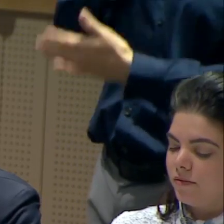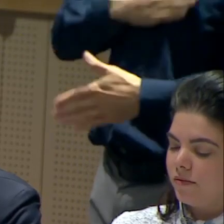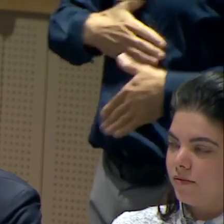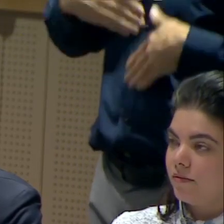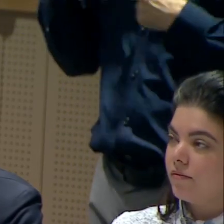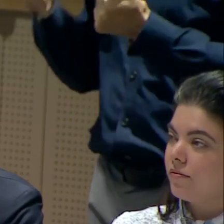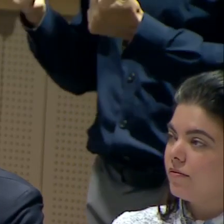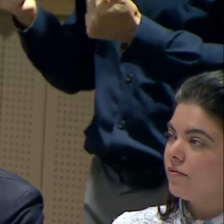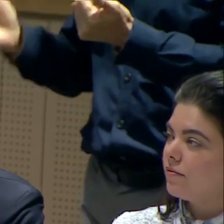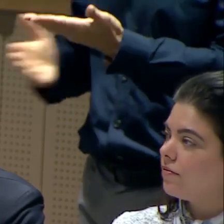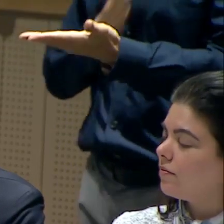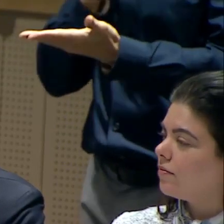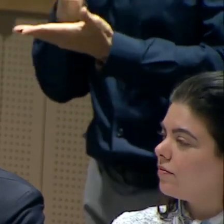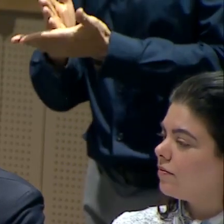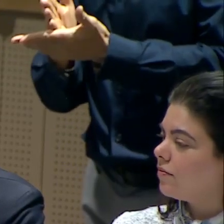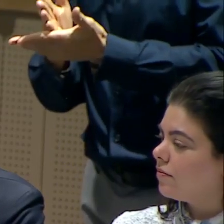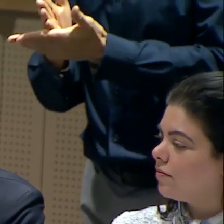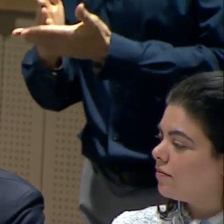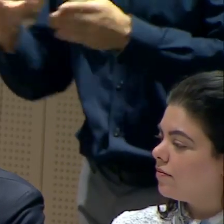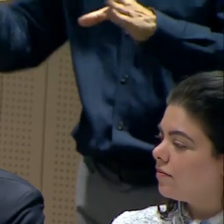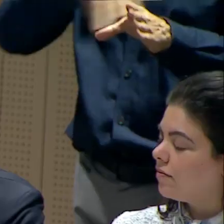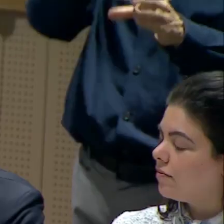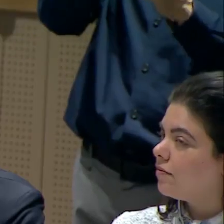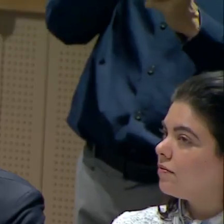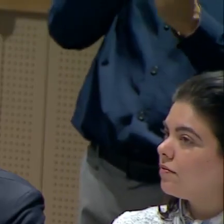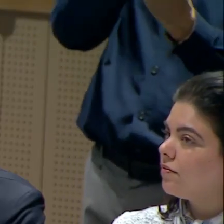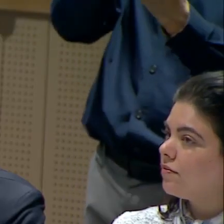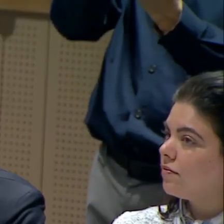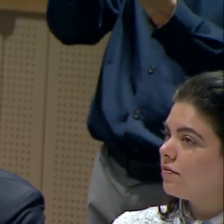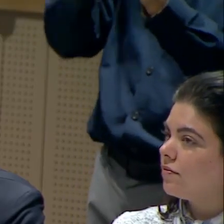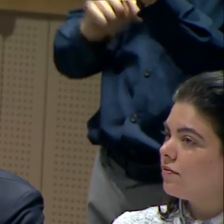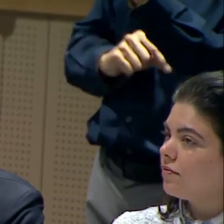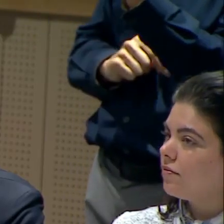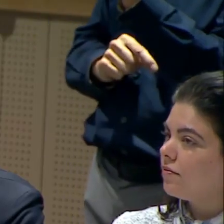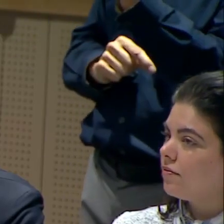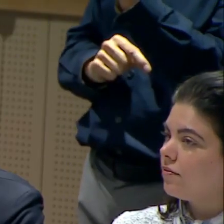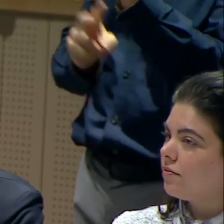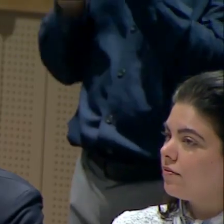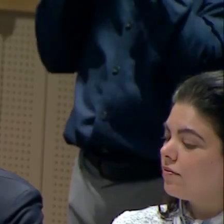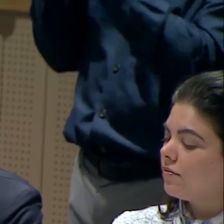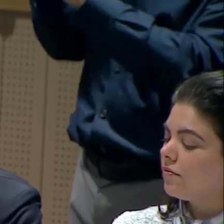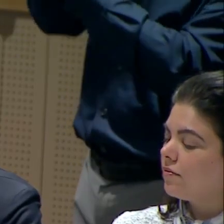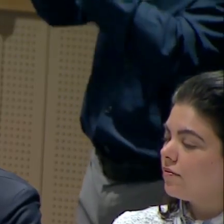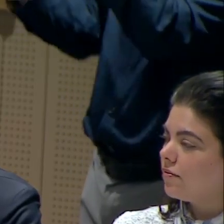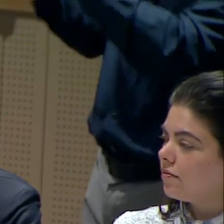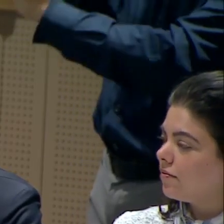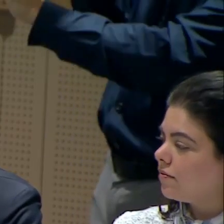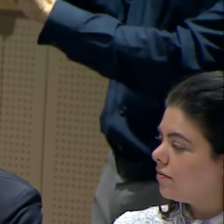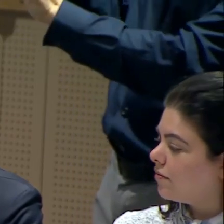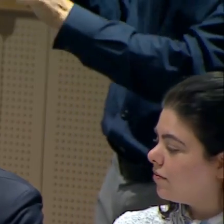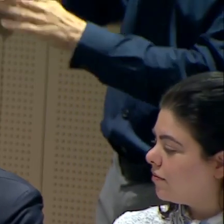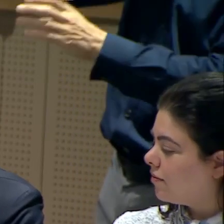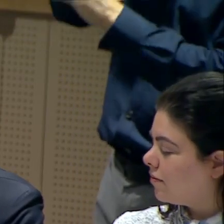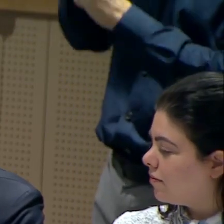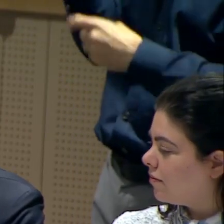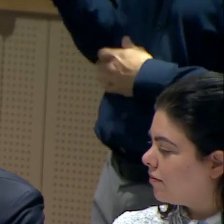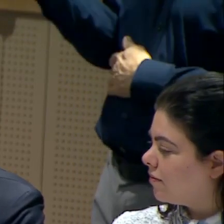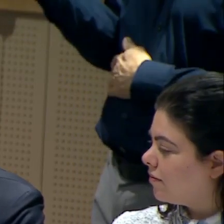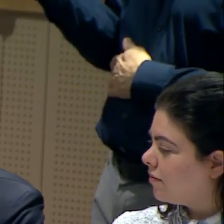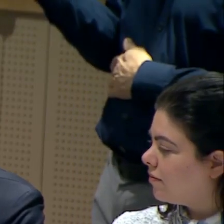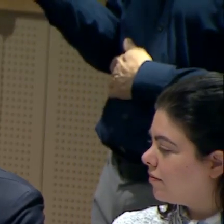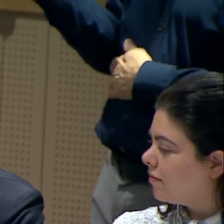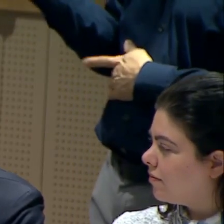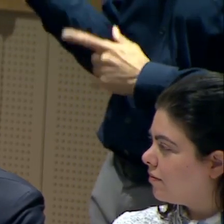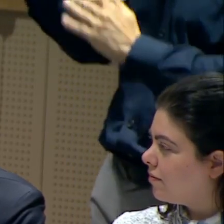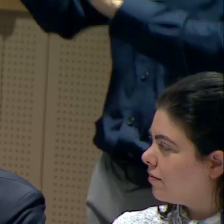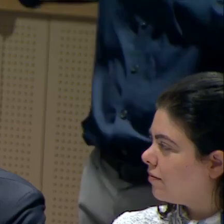Inclusion, addressing the needs of aging autistic individuals. I thank our co-sponsors, the Permanent